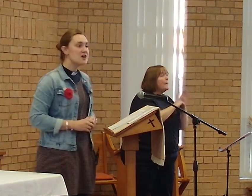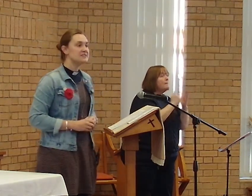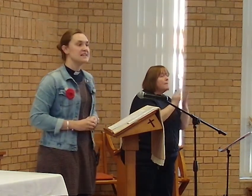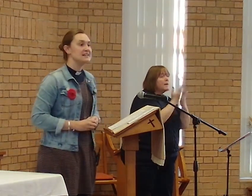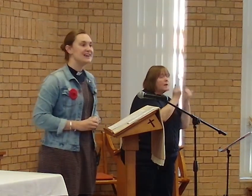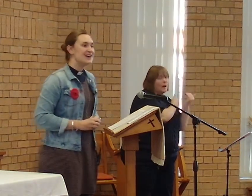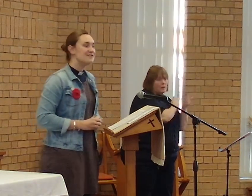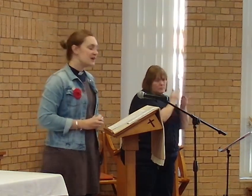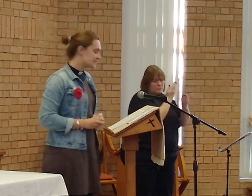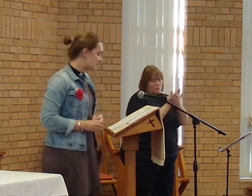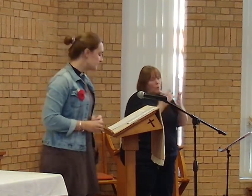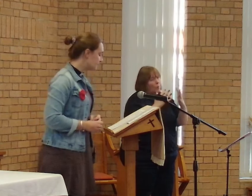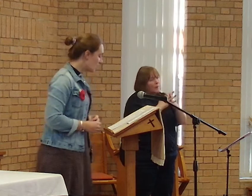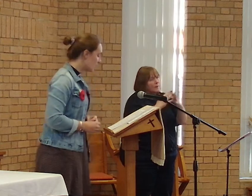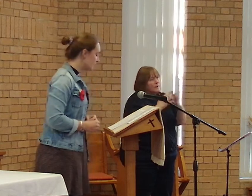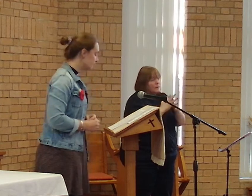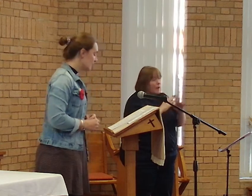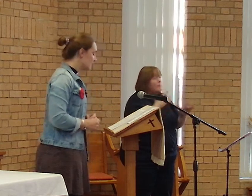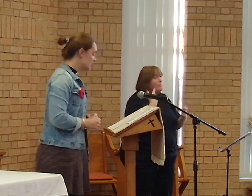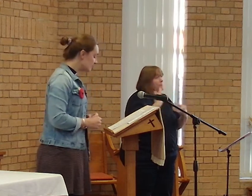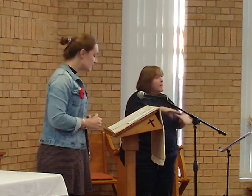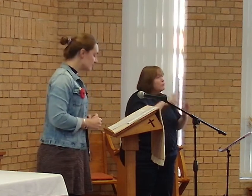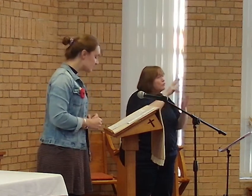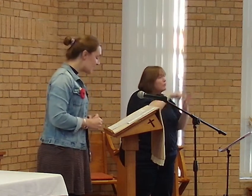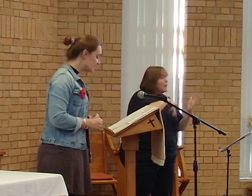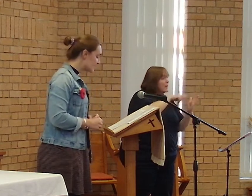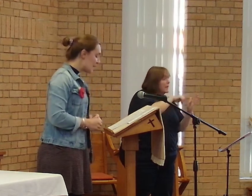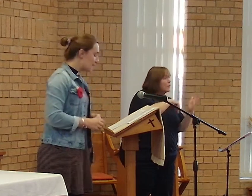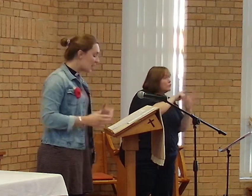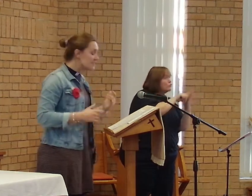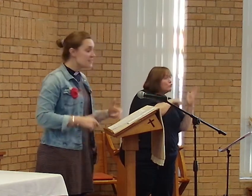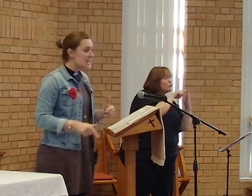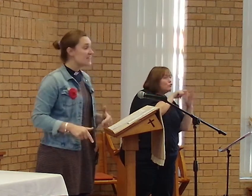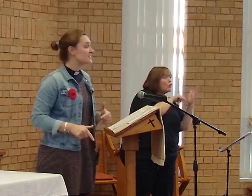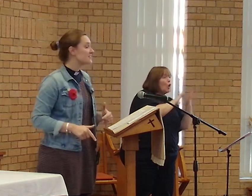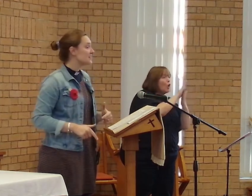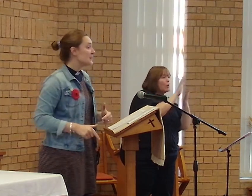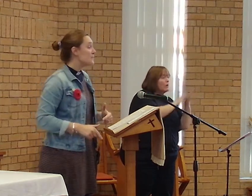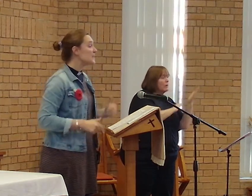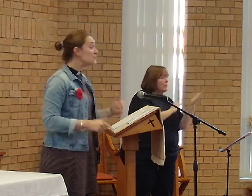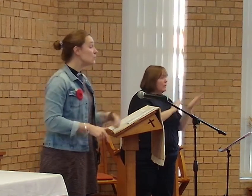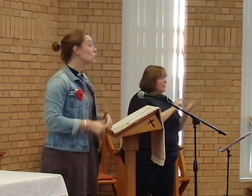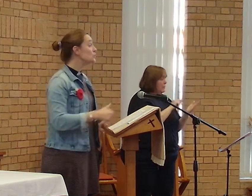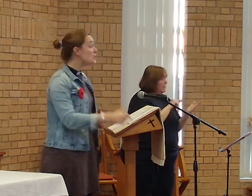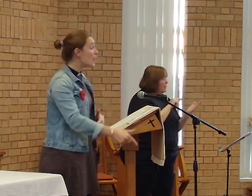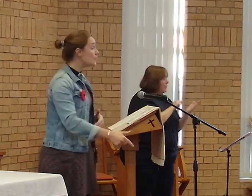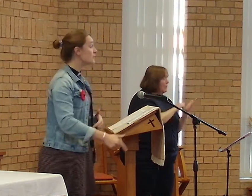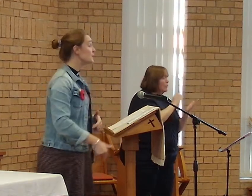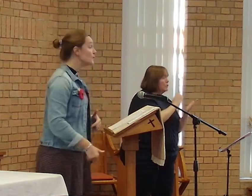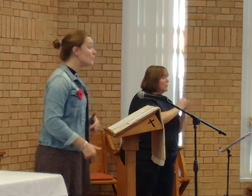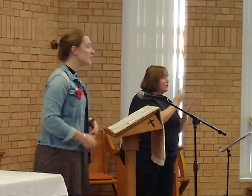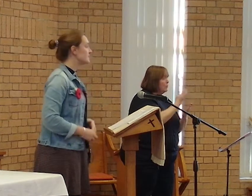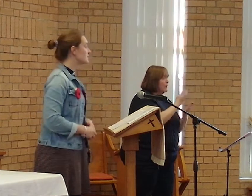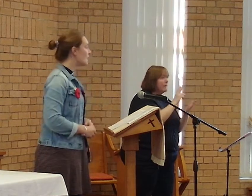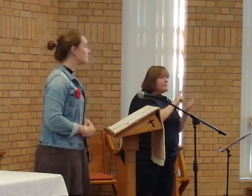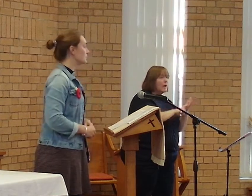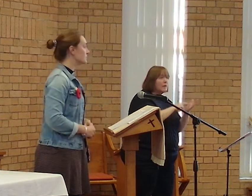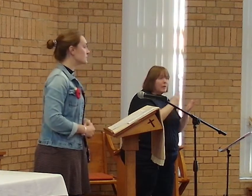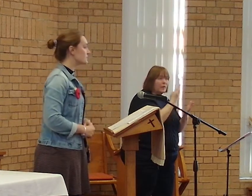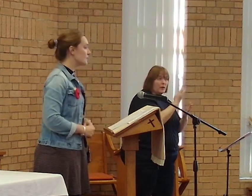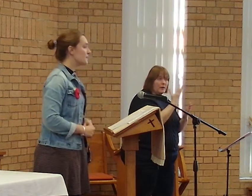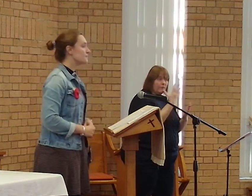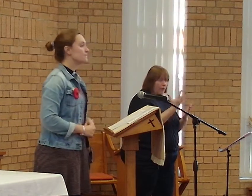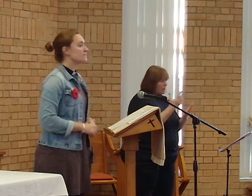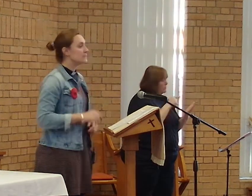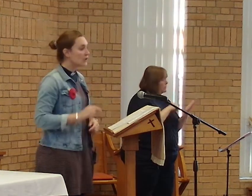chapter 13, verse 35, Jesus says, "By this, people will know that you're my